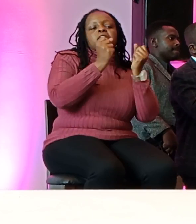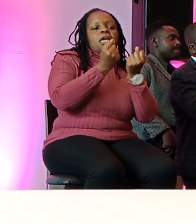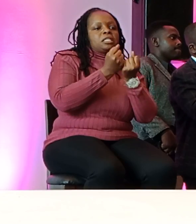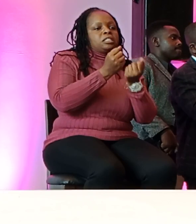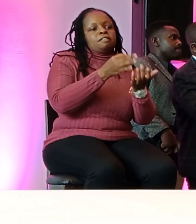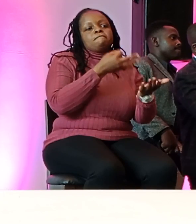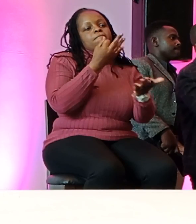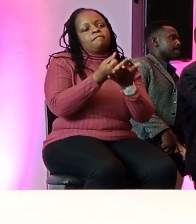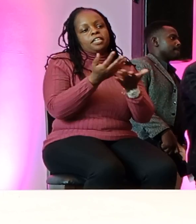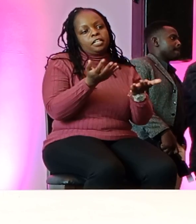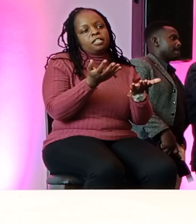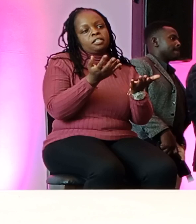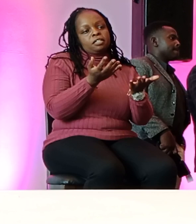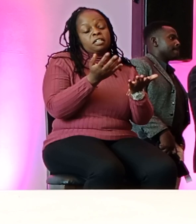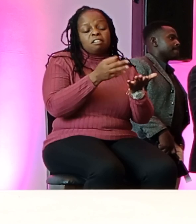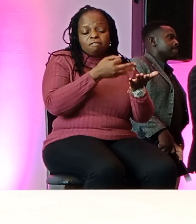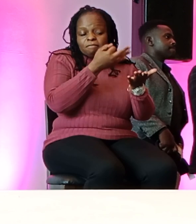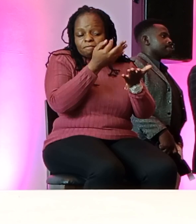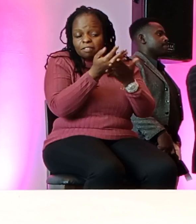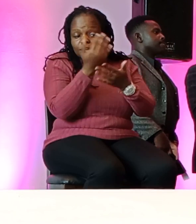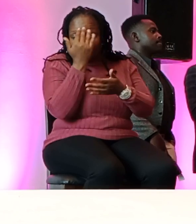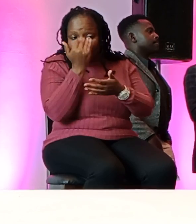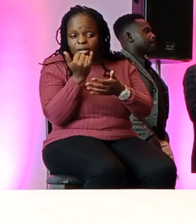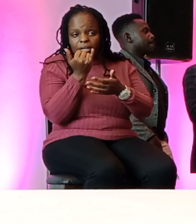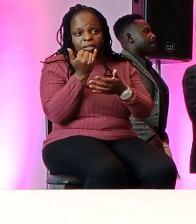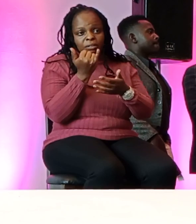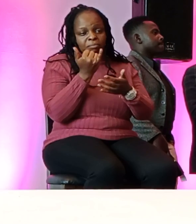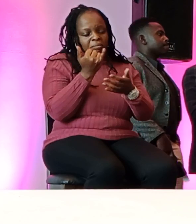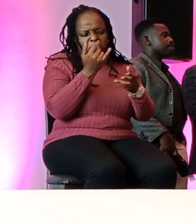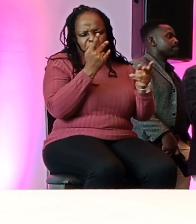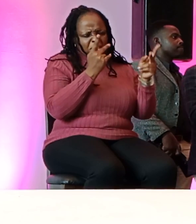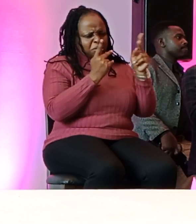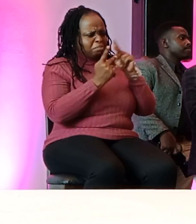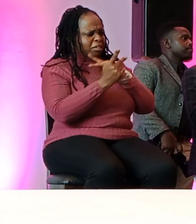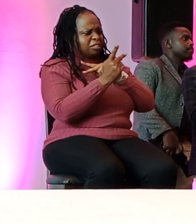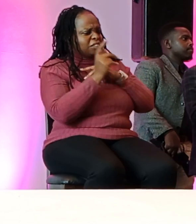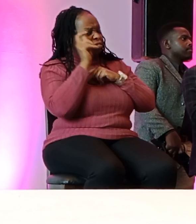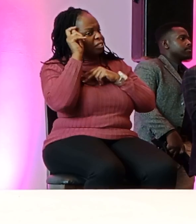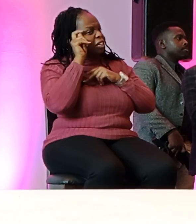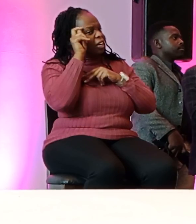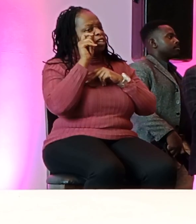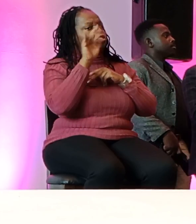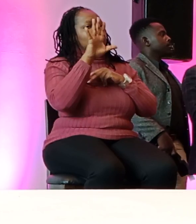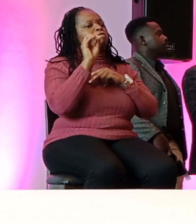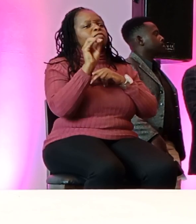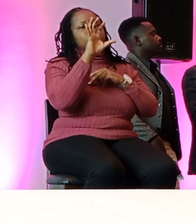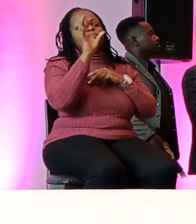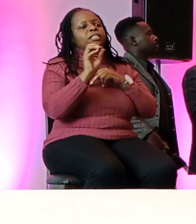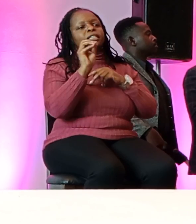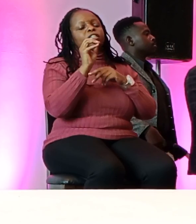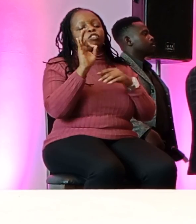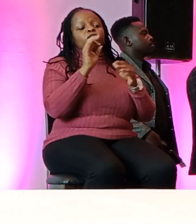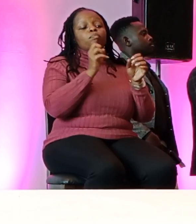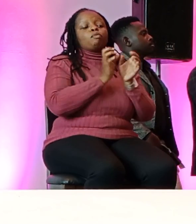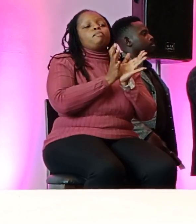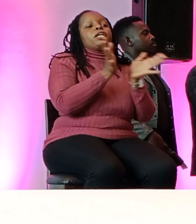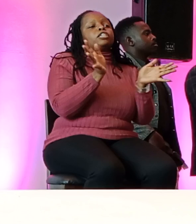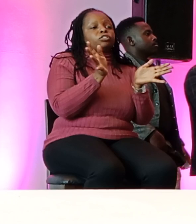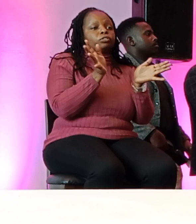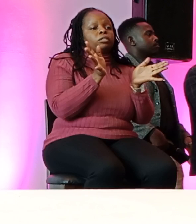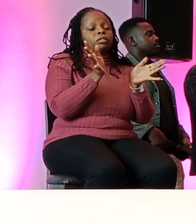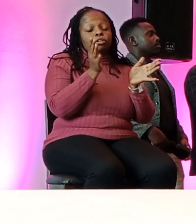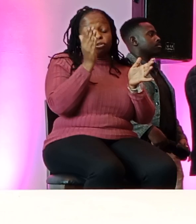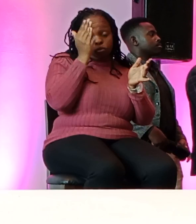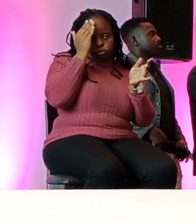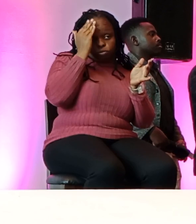lose. We lose the perspective, the talents of 50% of the population. And